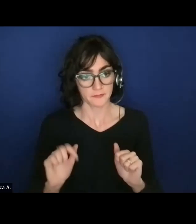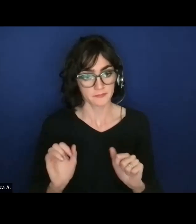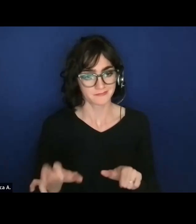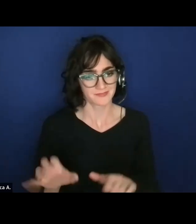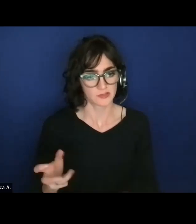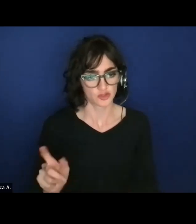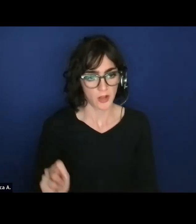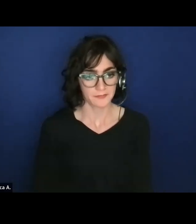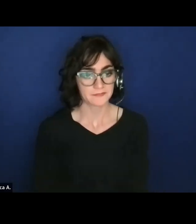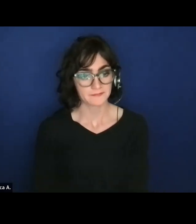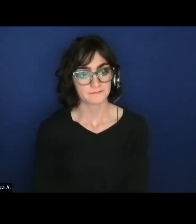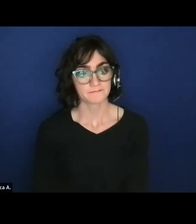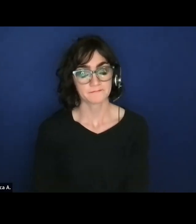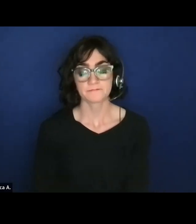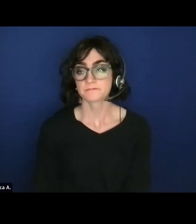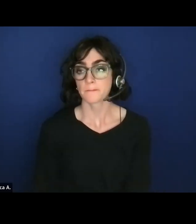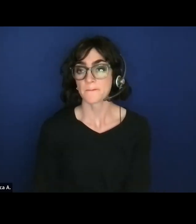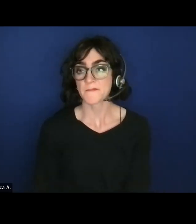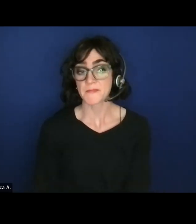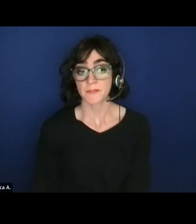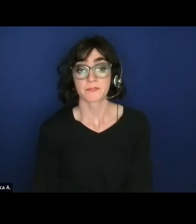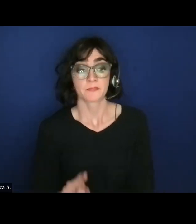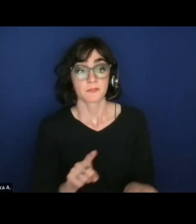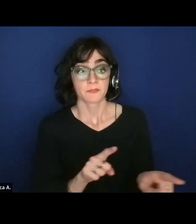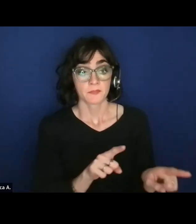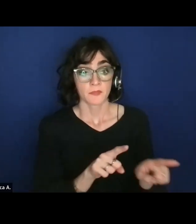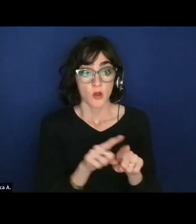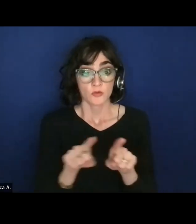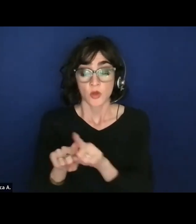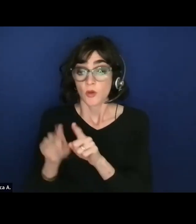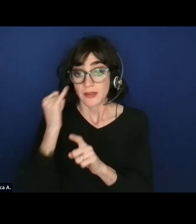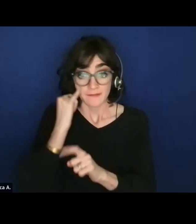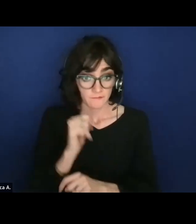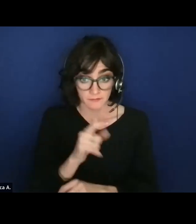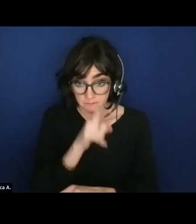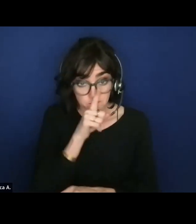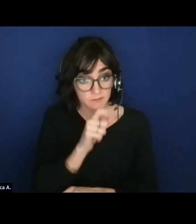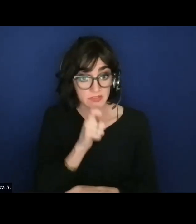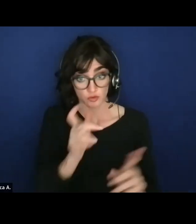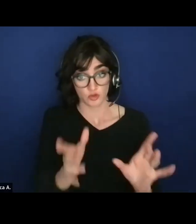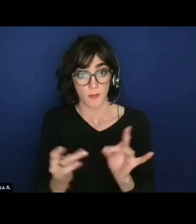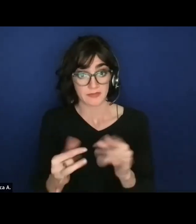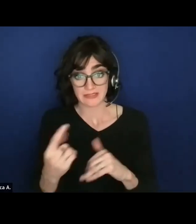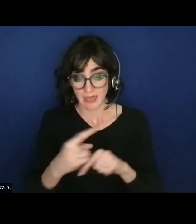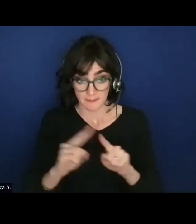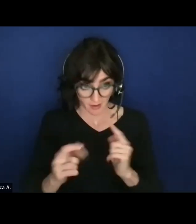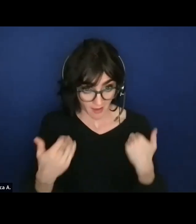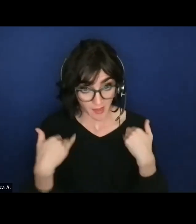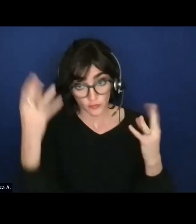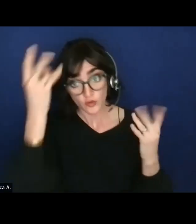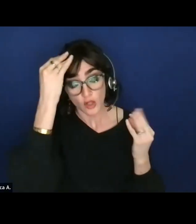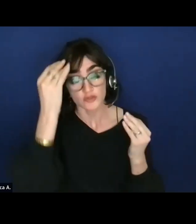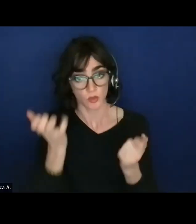chat. And of course, also, if you did not make a comment today but have thoughts you want to share, please do send